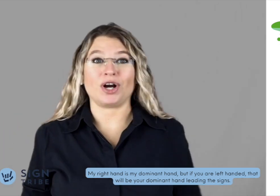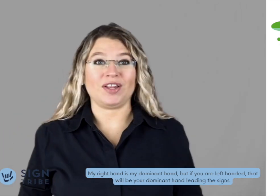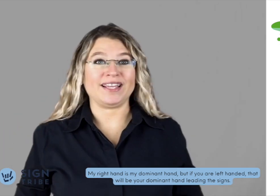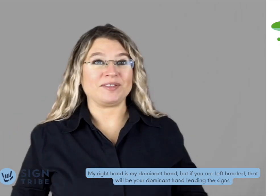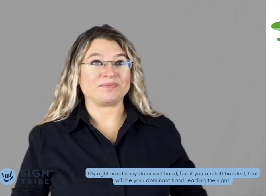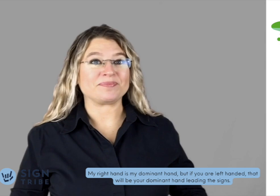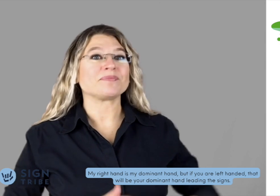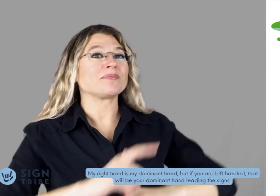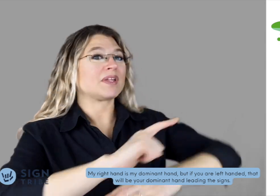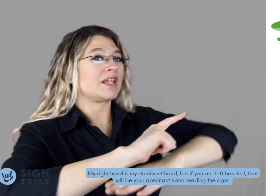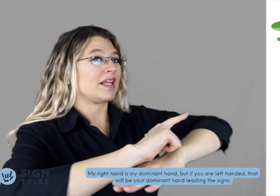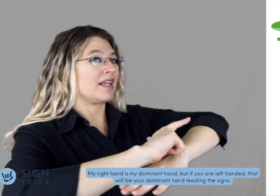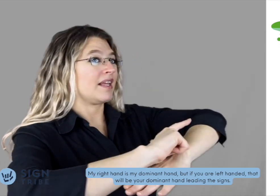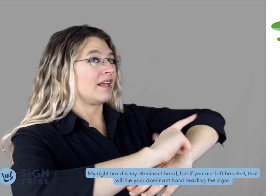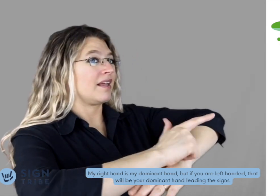crawling.